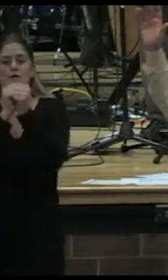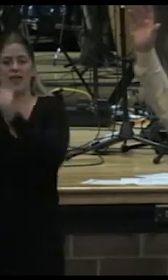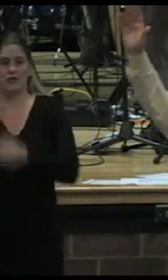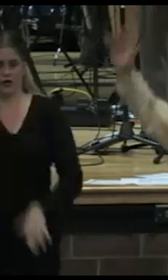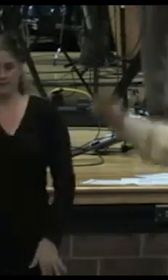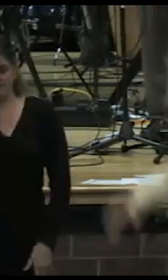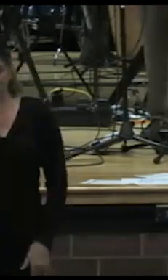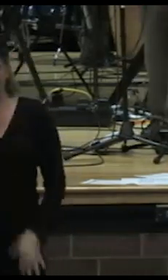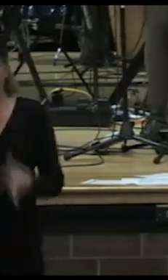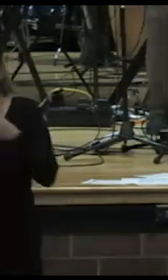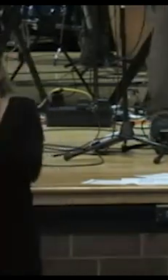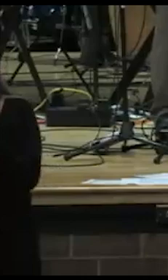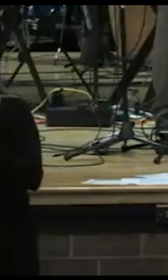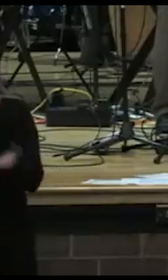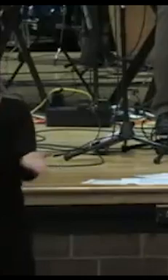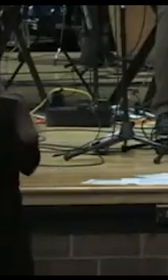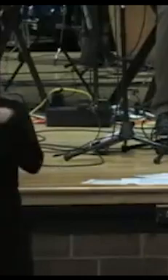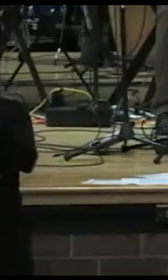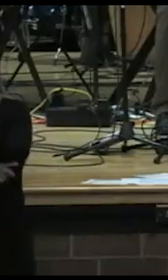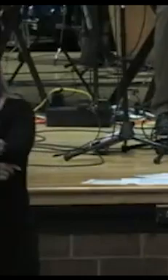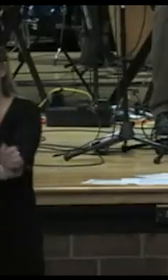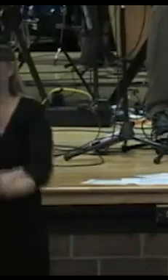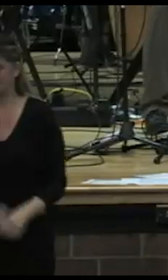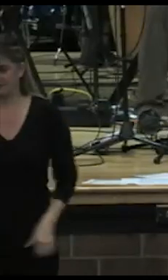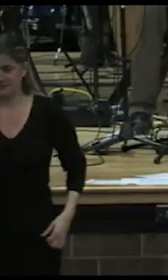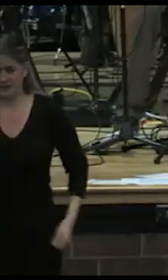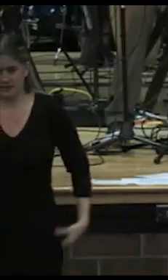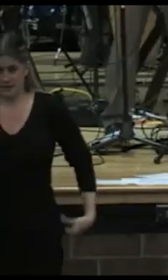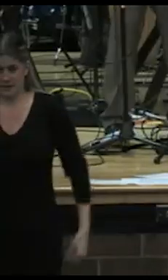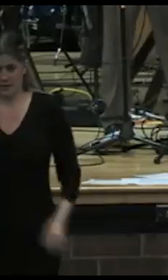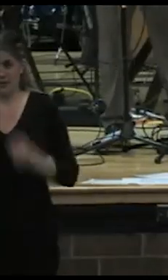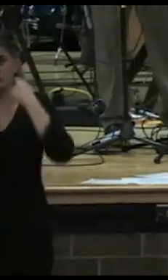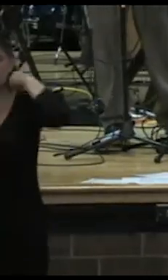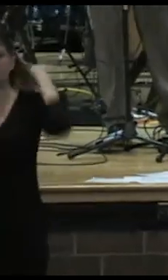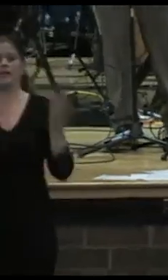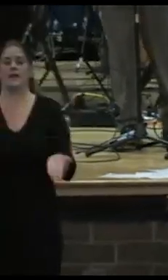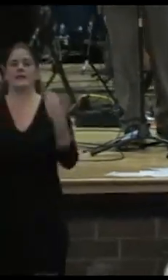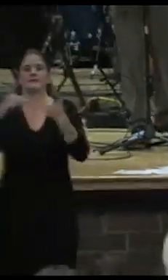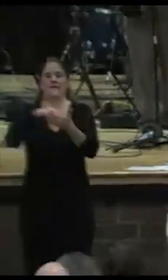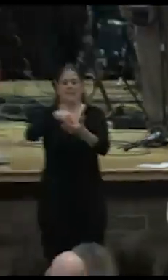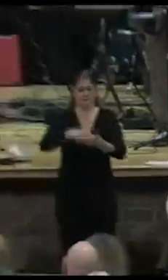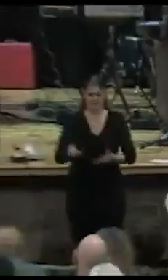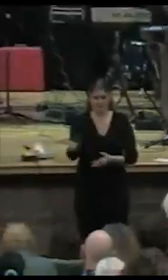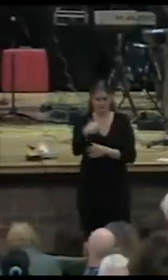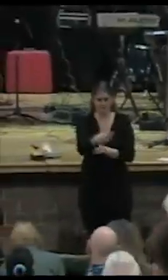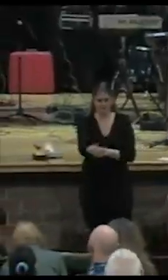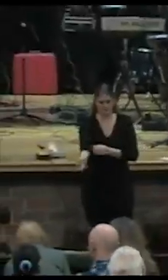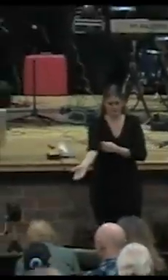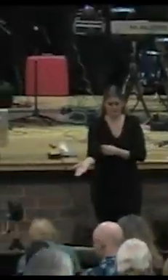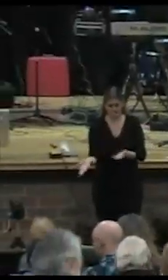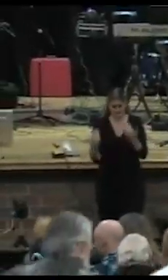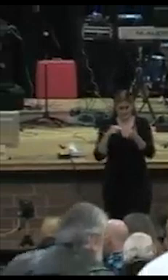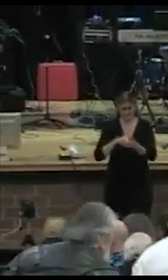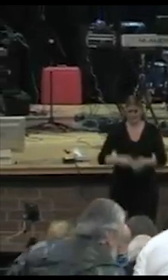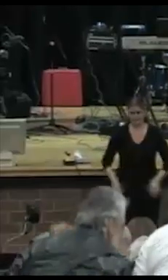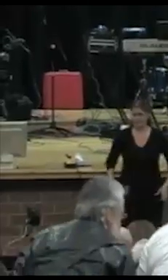Yeah. Hallelujah. Let's stand. Can we sing that song, Carl? Hallelujah. And Rachel.